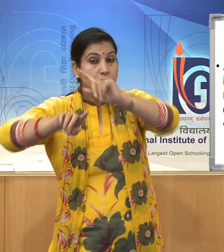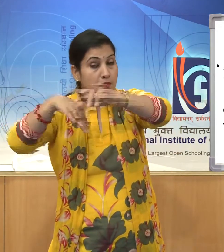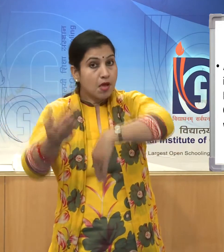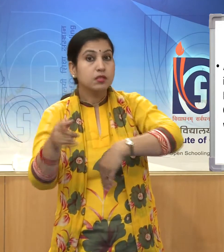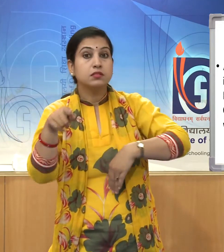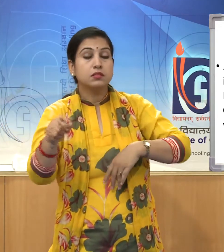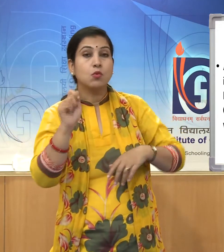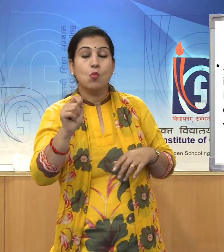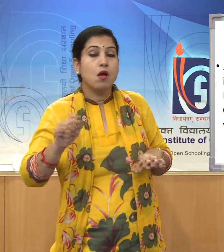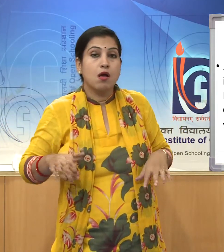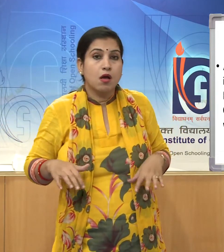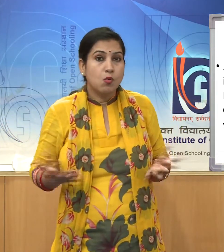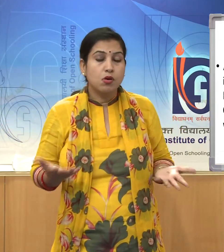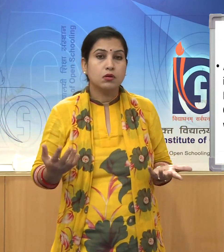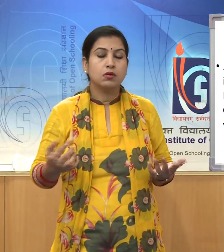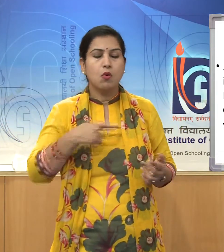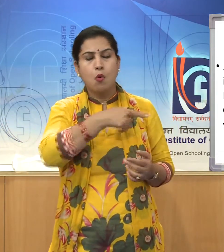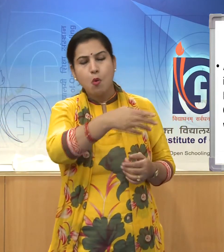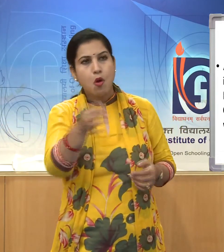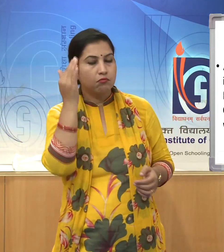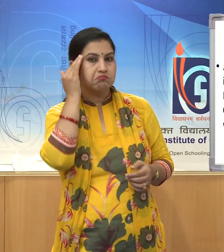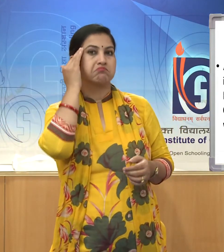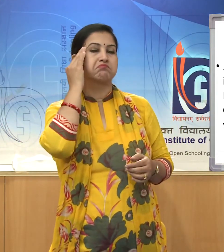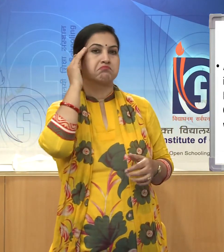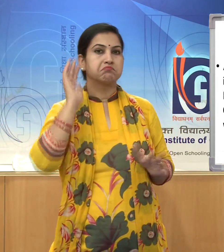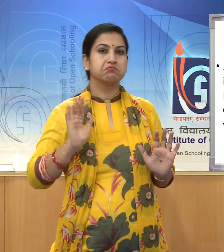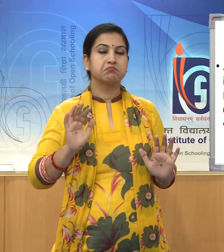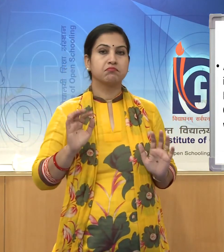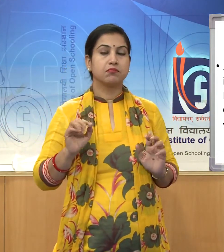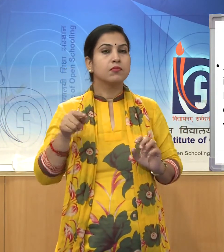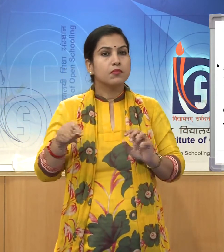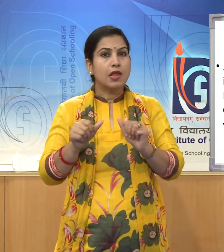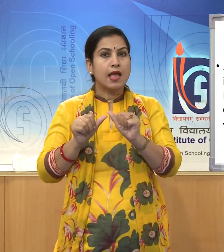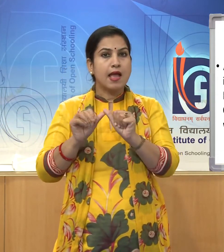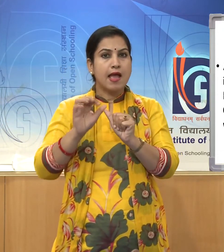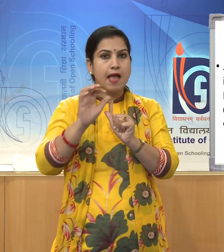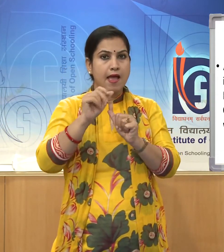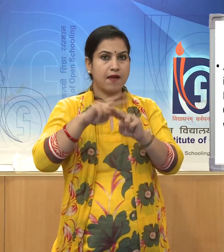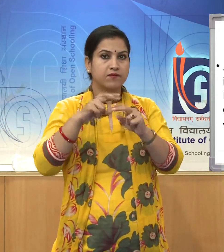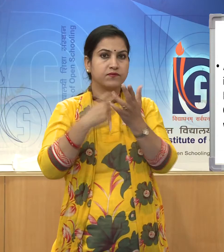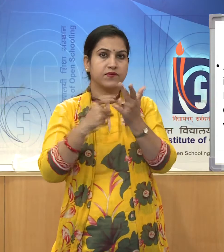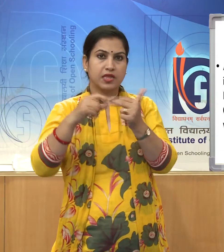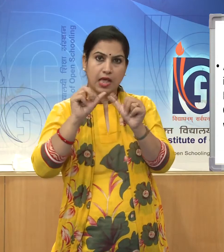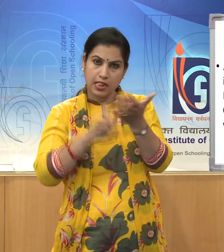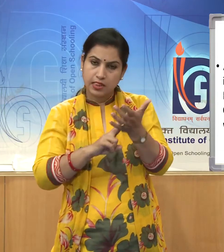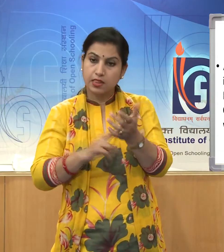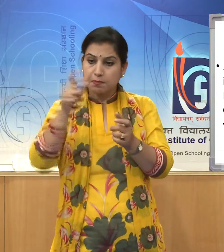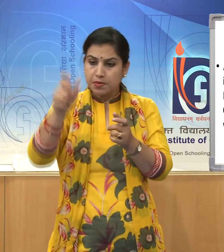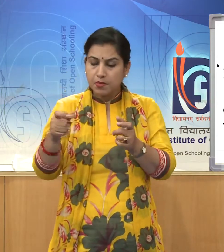After this period, his works were influenced by the African